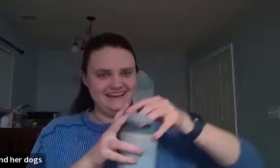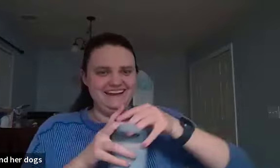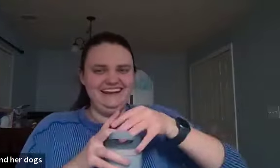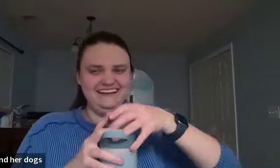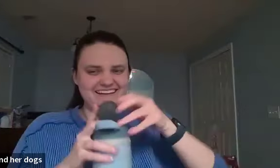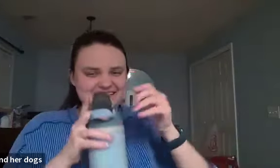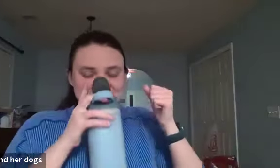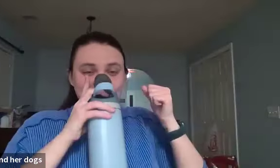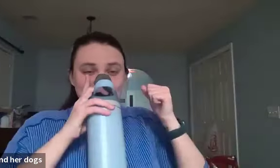Man,